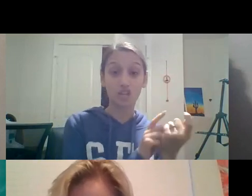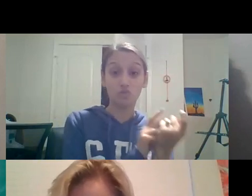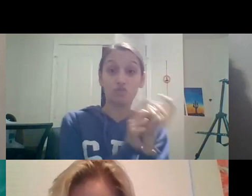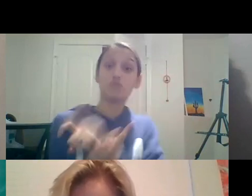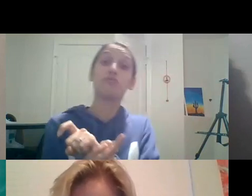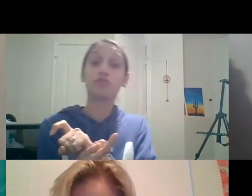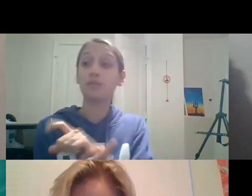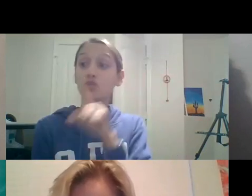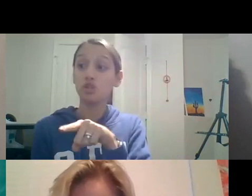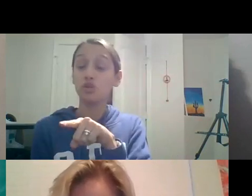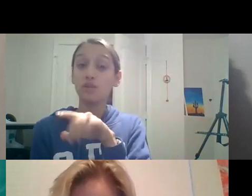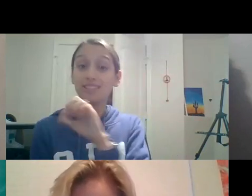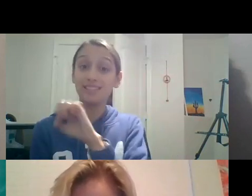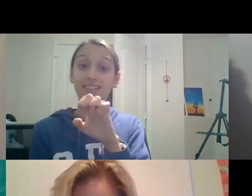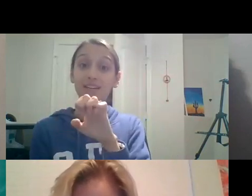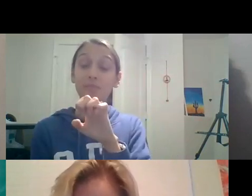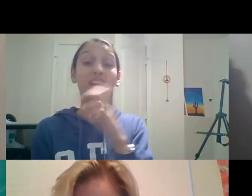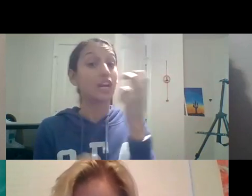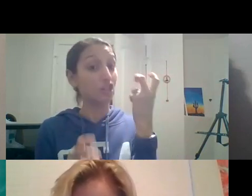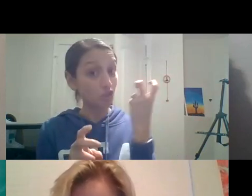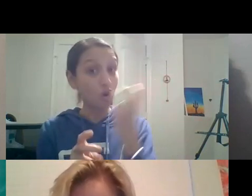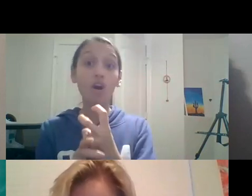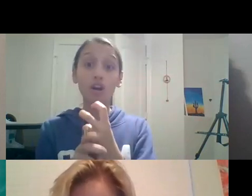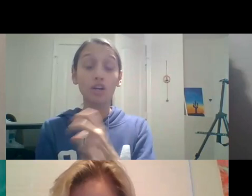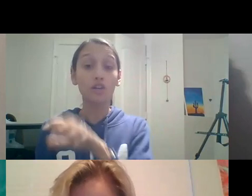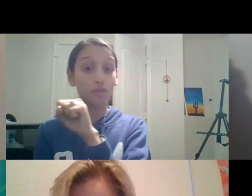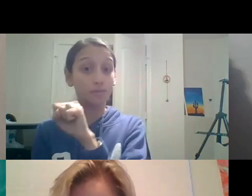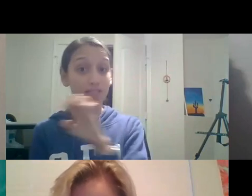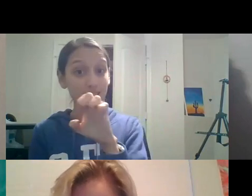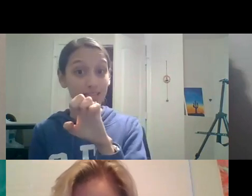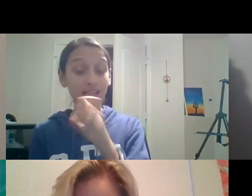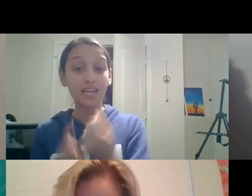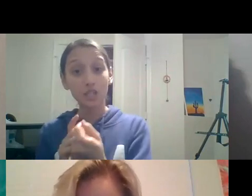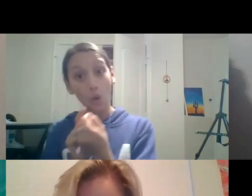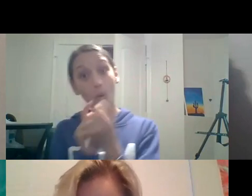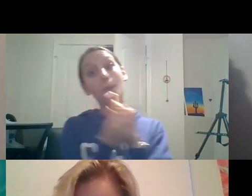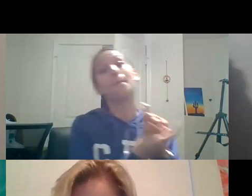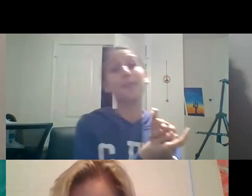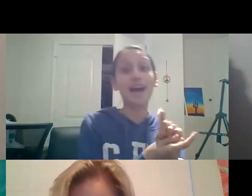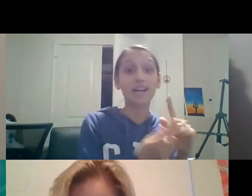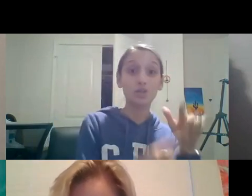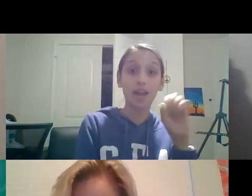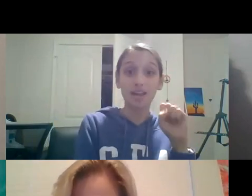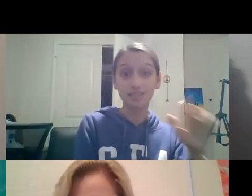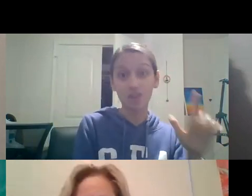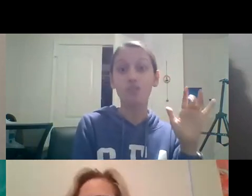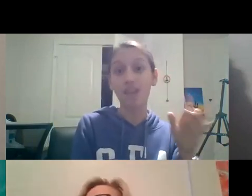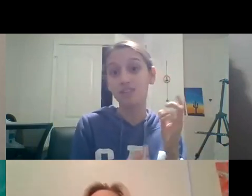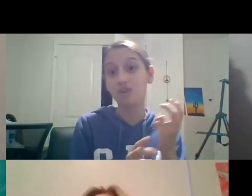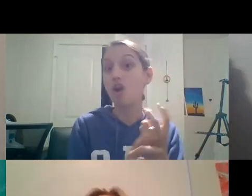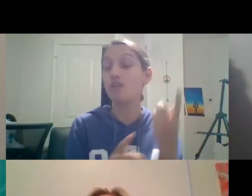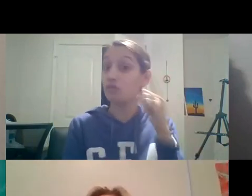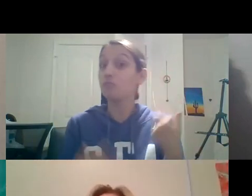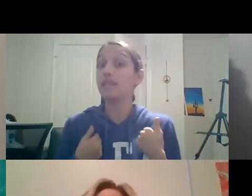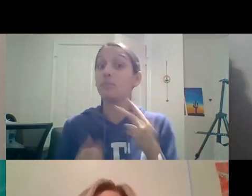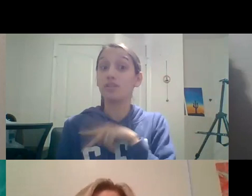ASL and you flip to C. It is hard from C to go back to ASL. That